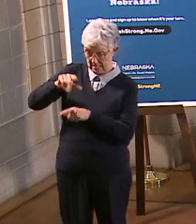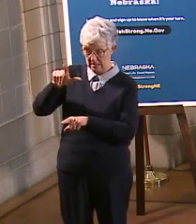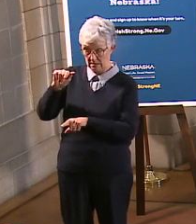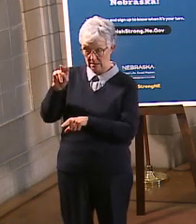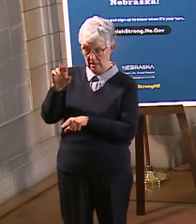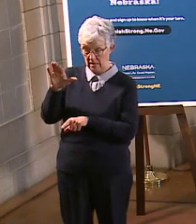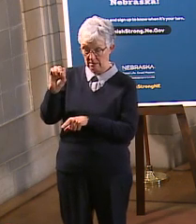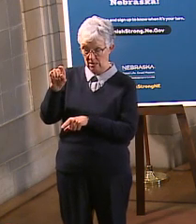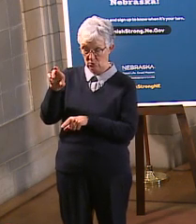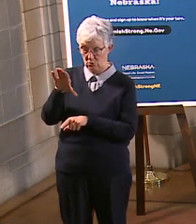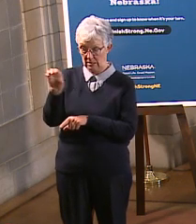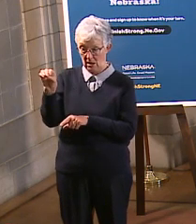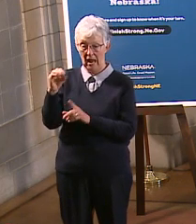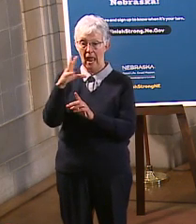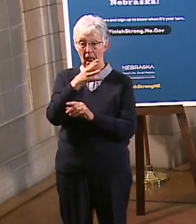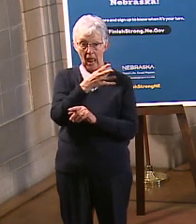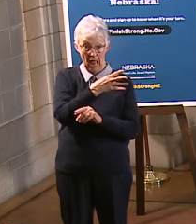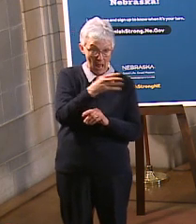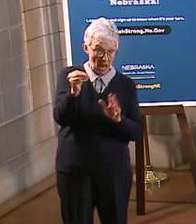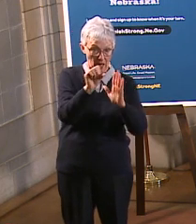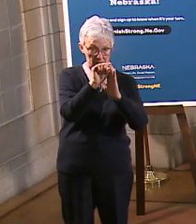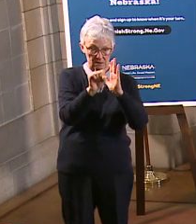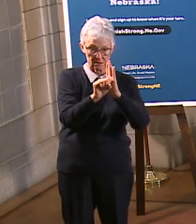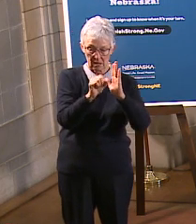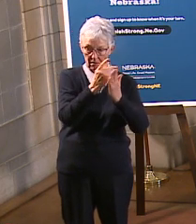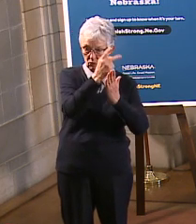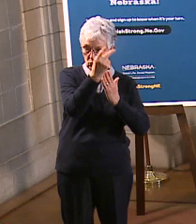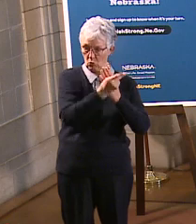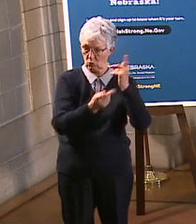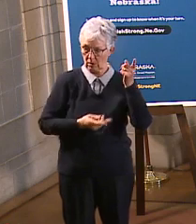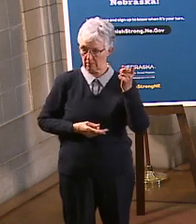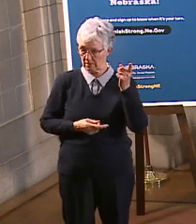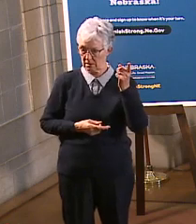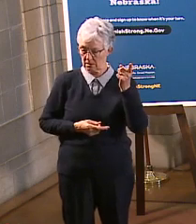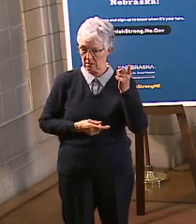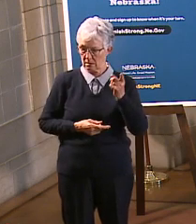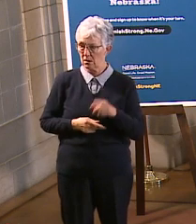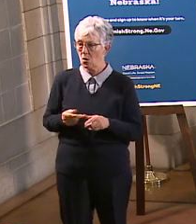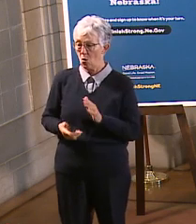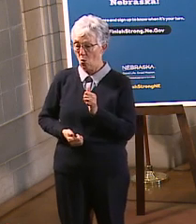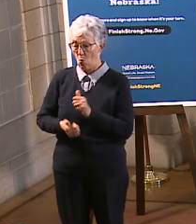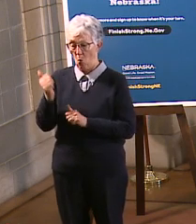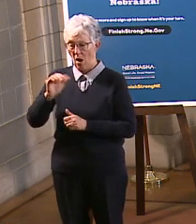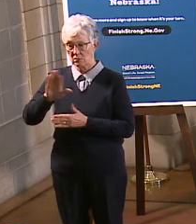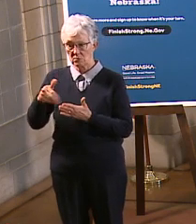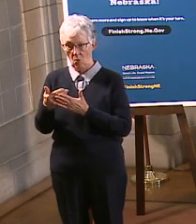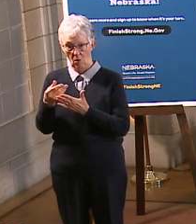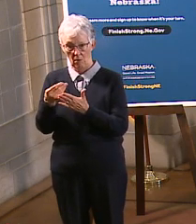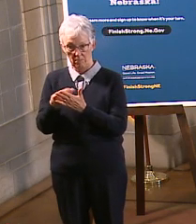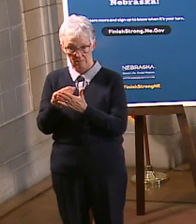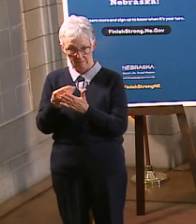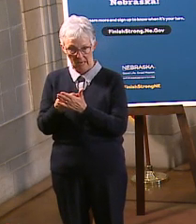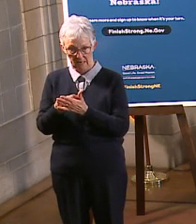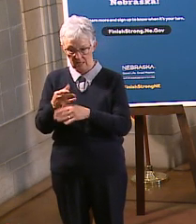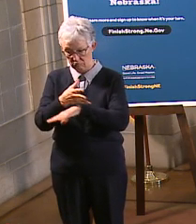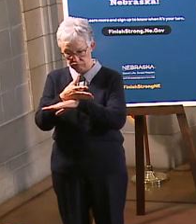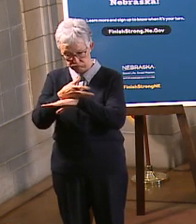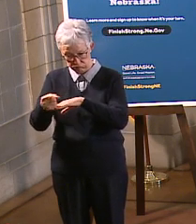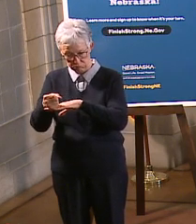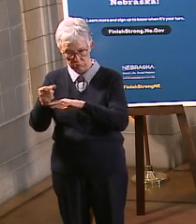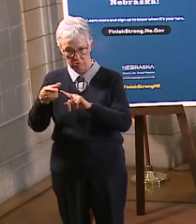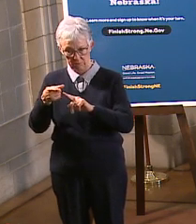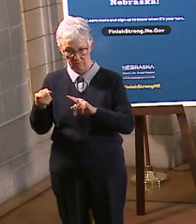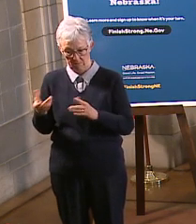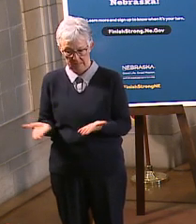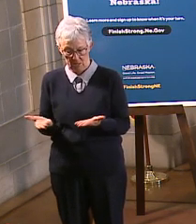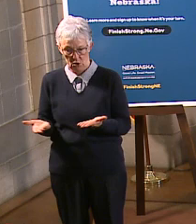state program while the Lancaster County still has funds. Once all of the funds in the other jurisdictions have